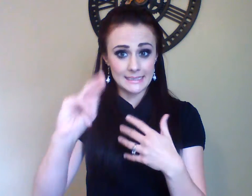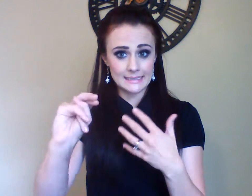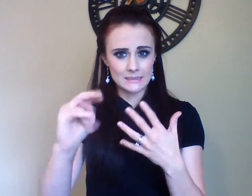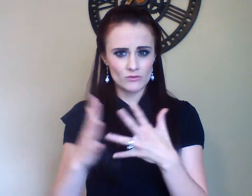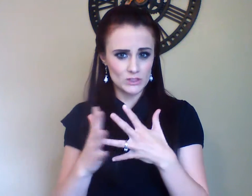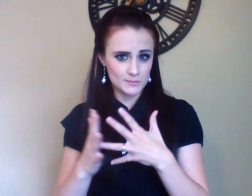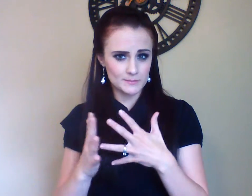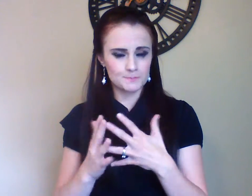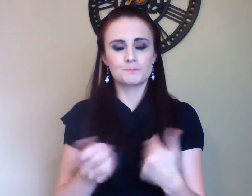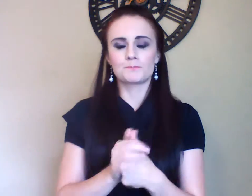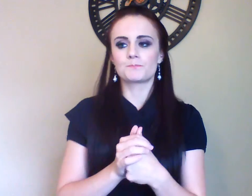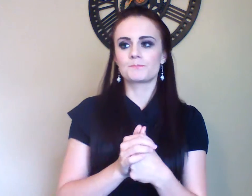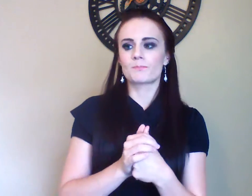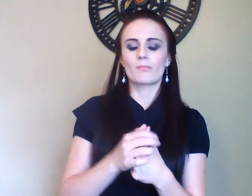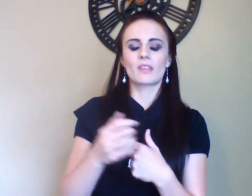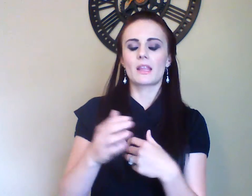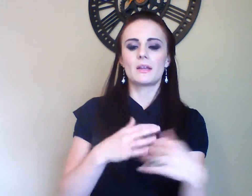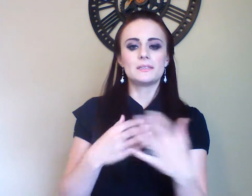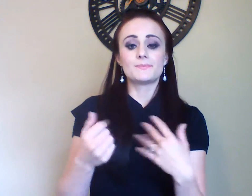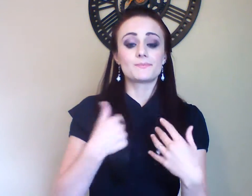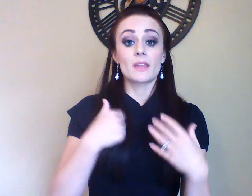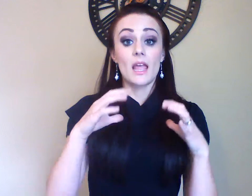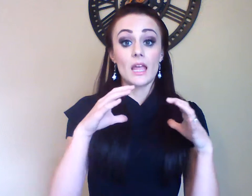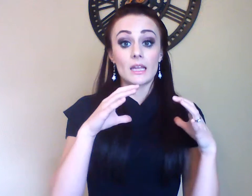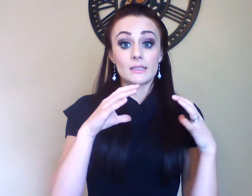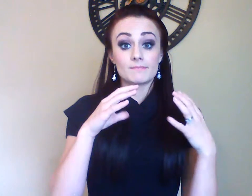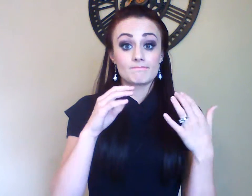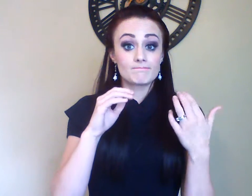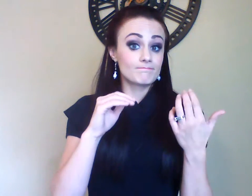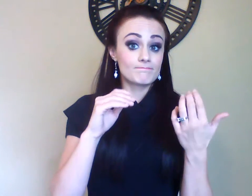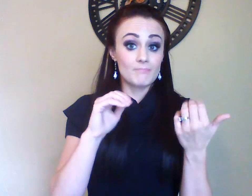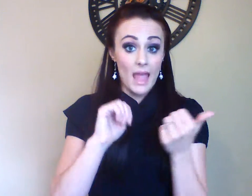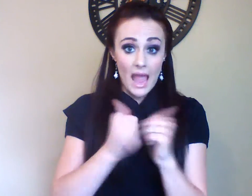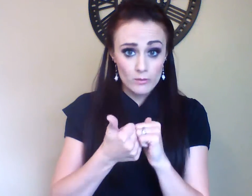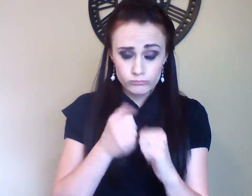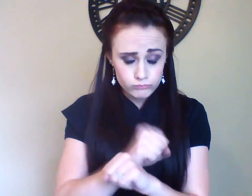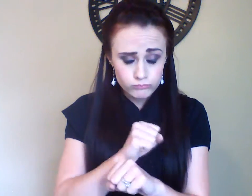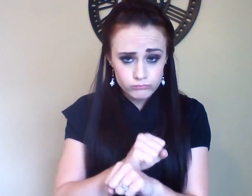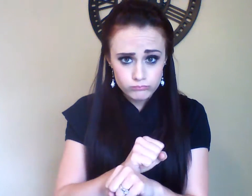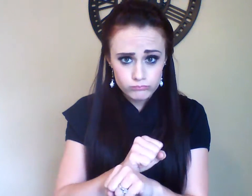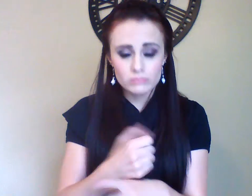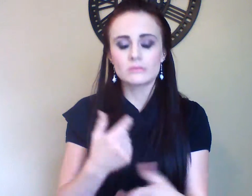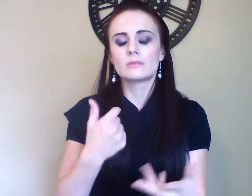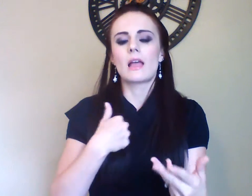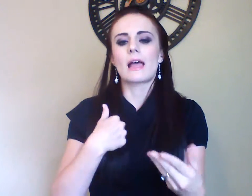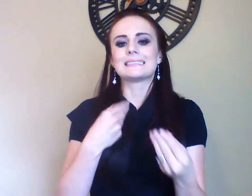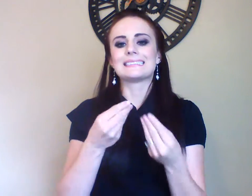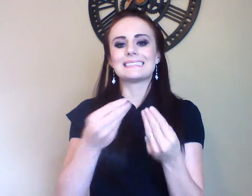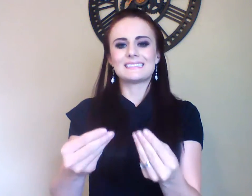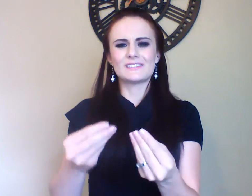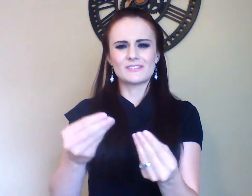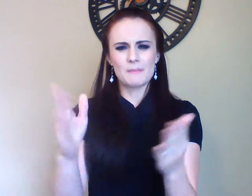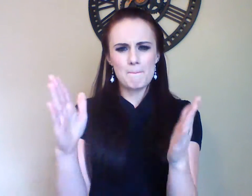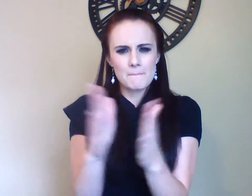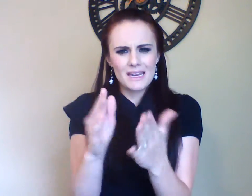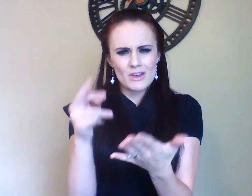by creating some mini research projects. And one of these research projects is to have students read something from